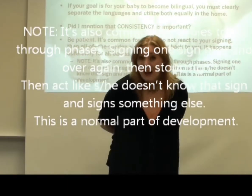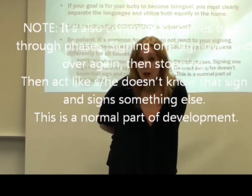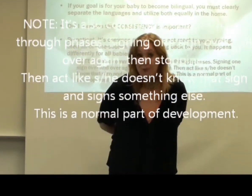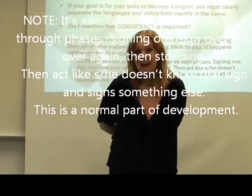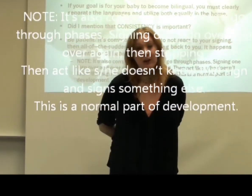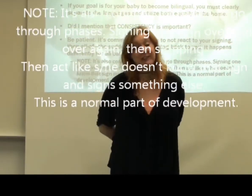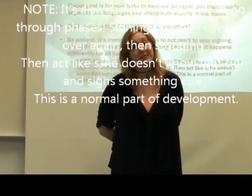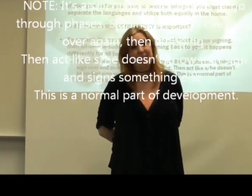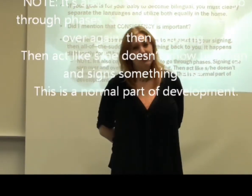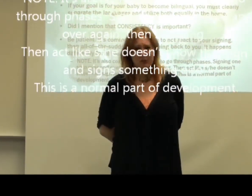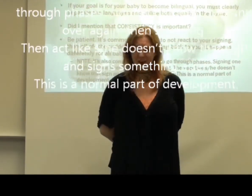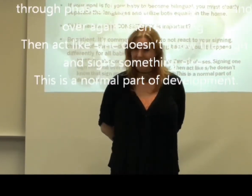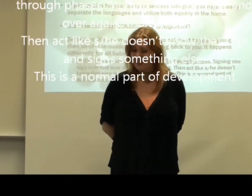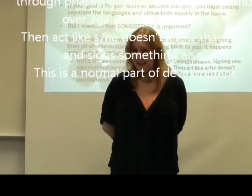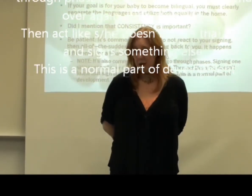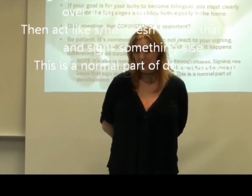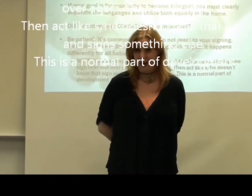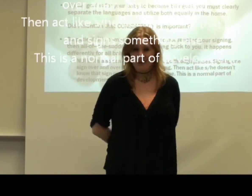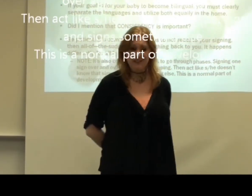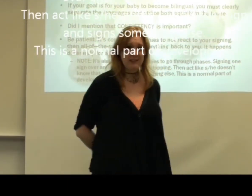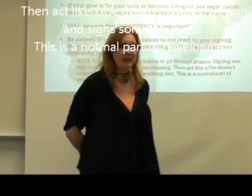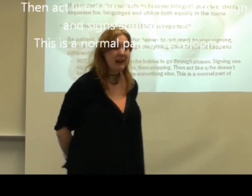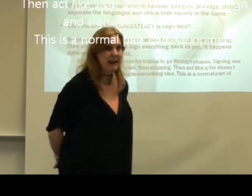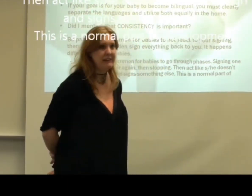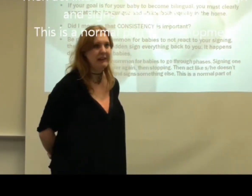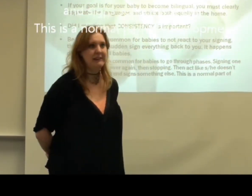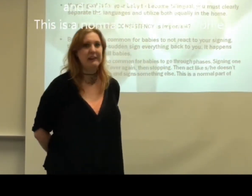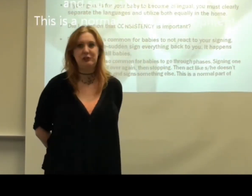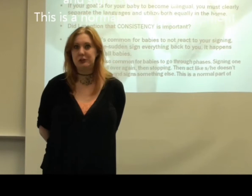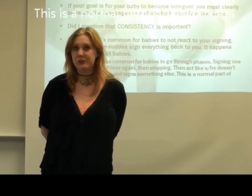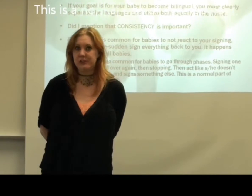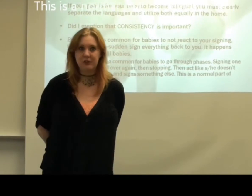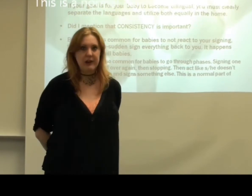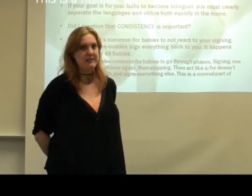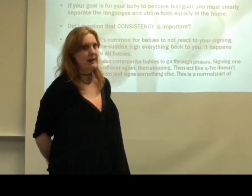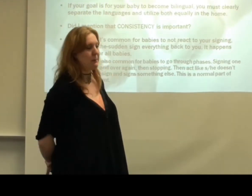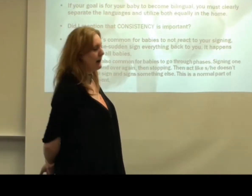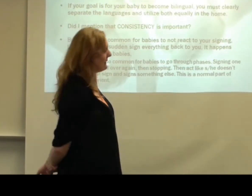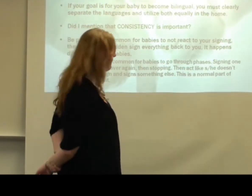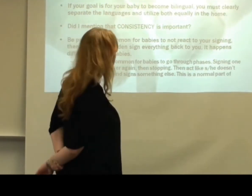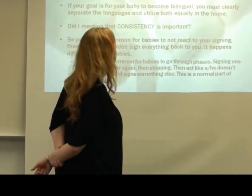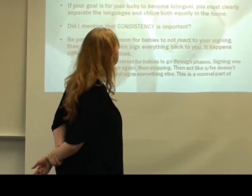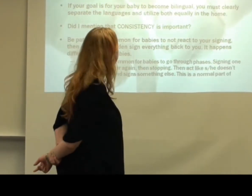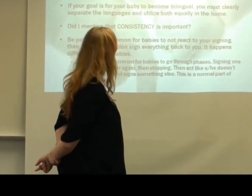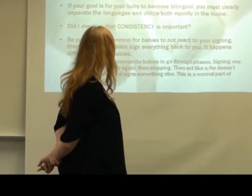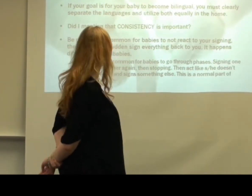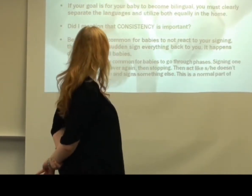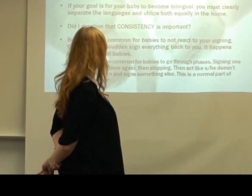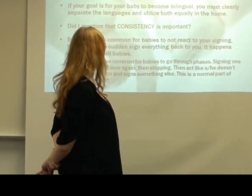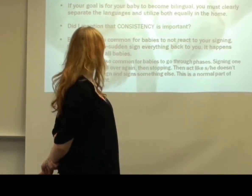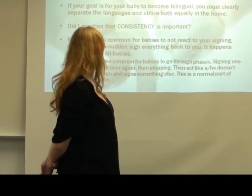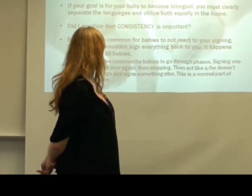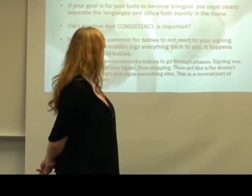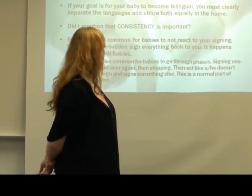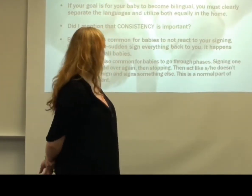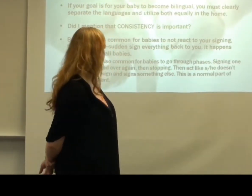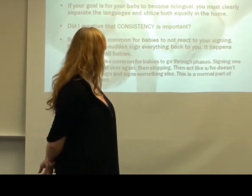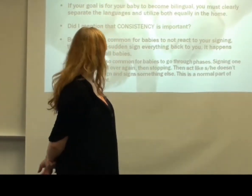tell parents, videos forget to tell parents, and they shouldn't forget to tell parents. Signing